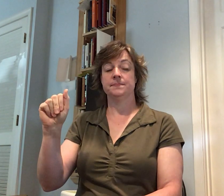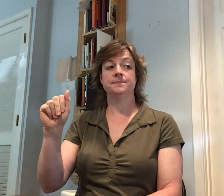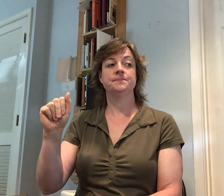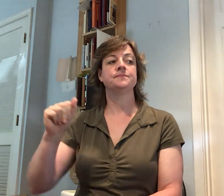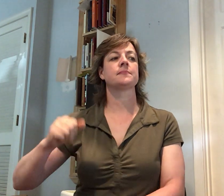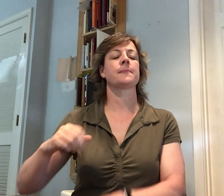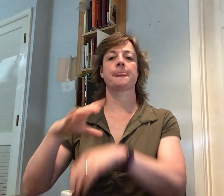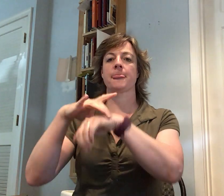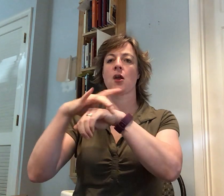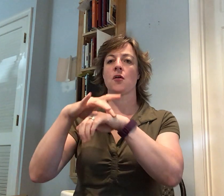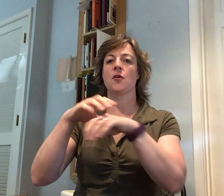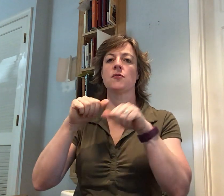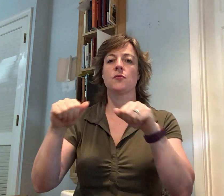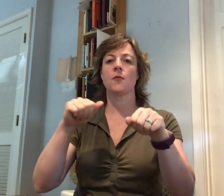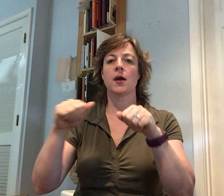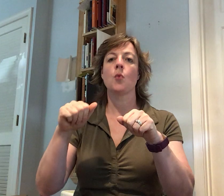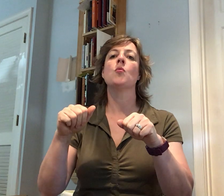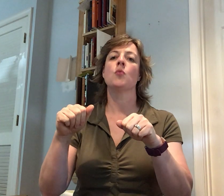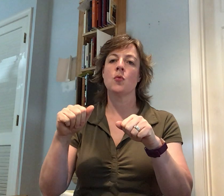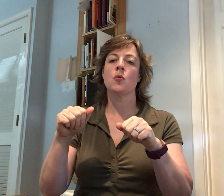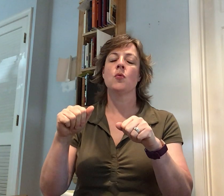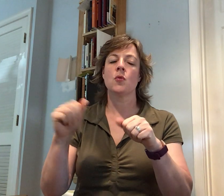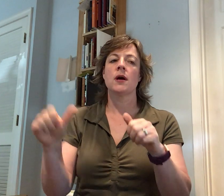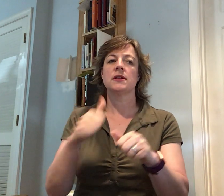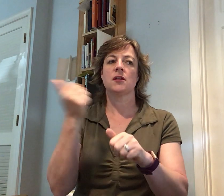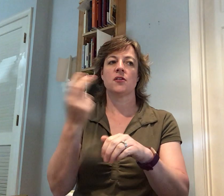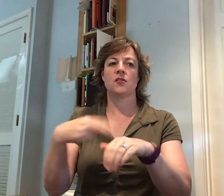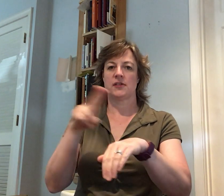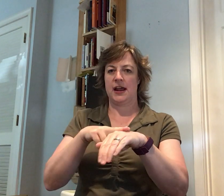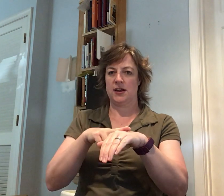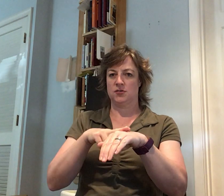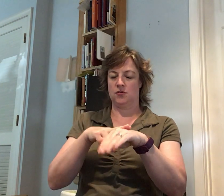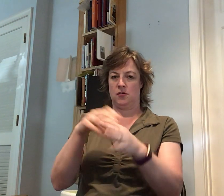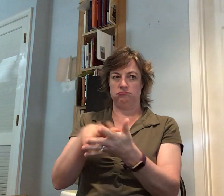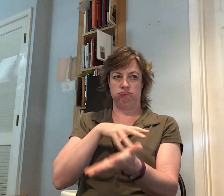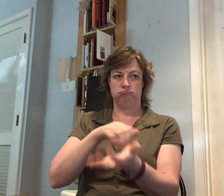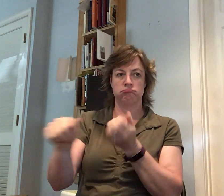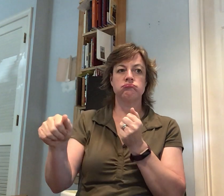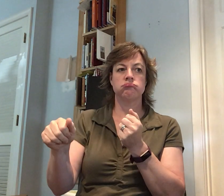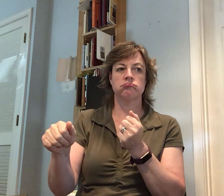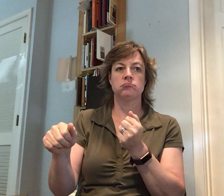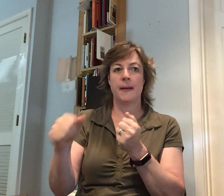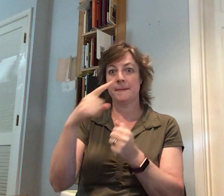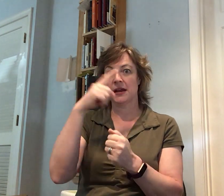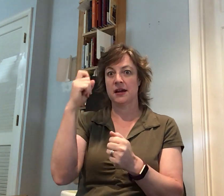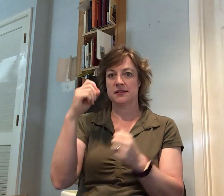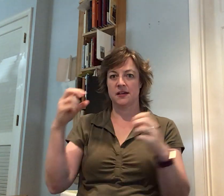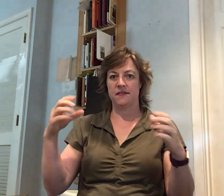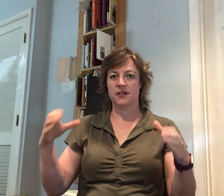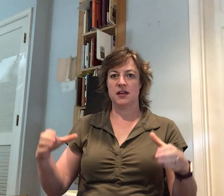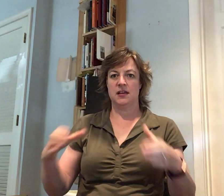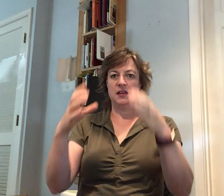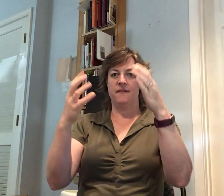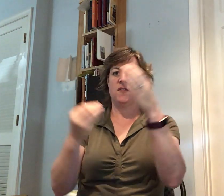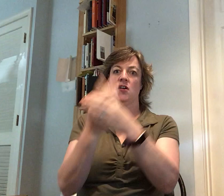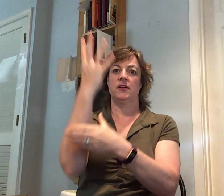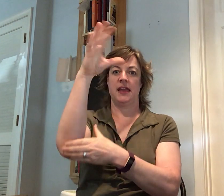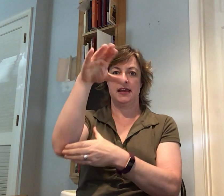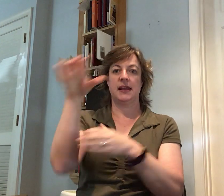Earthquakes are another disaster caused by volcanic or fault activity. In an earthquake, the